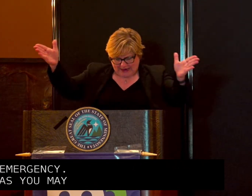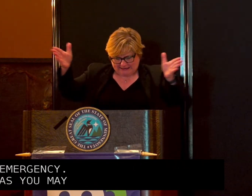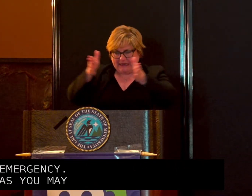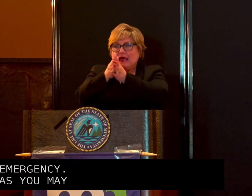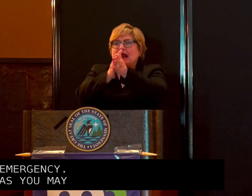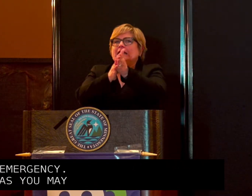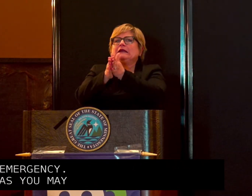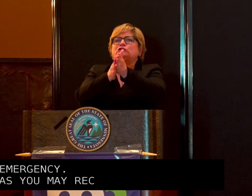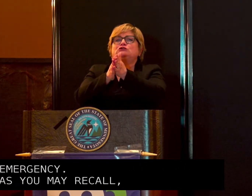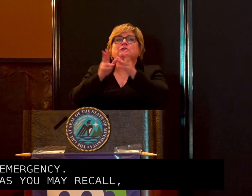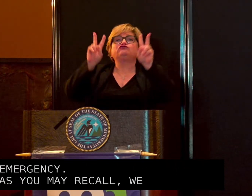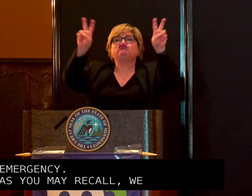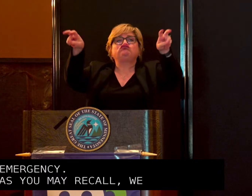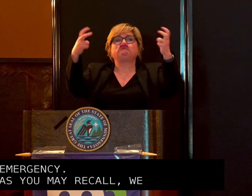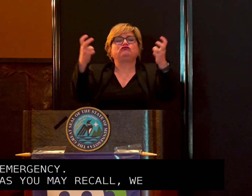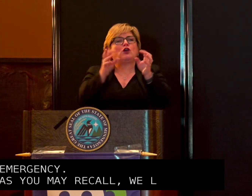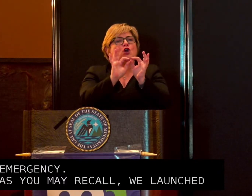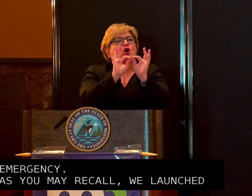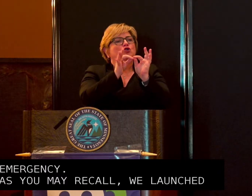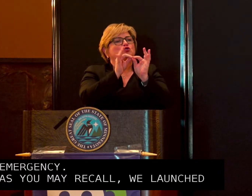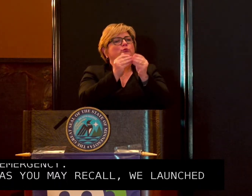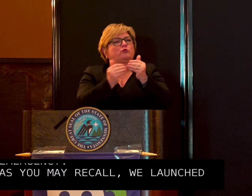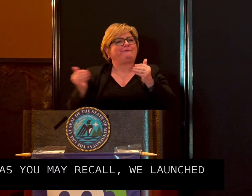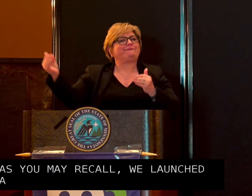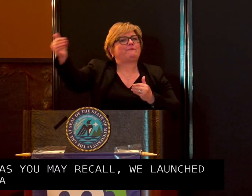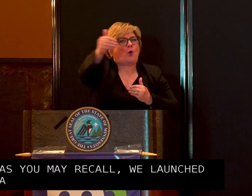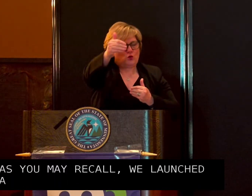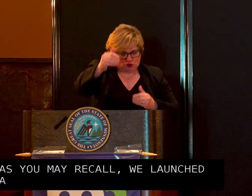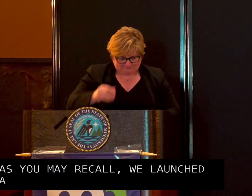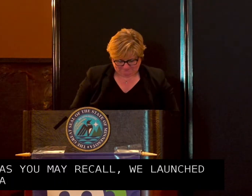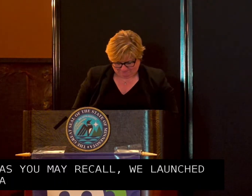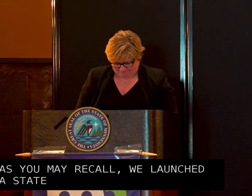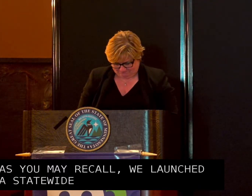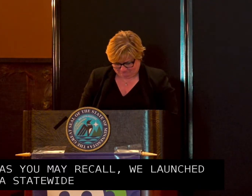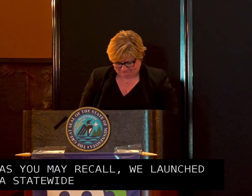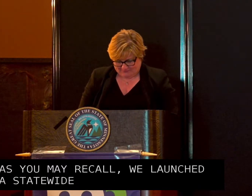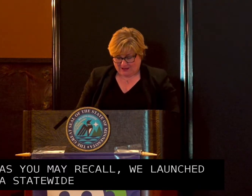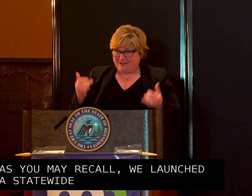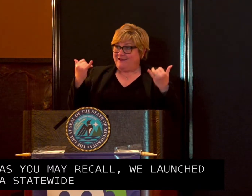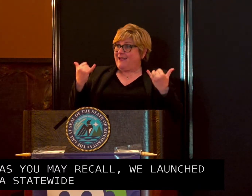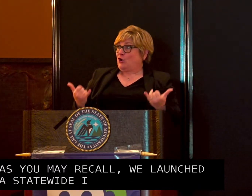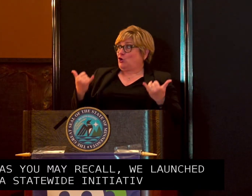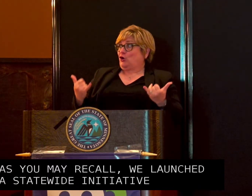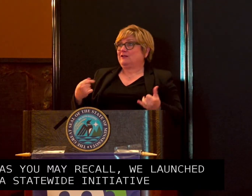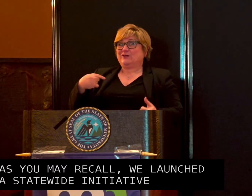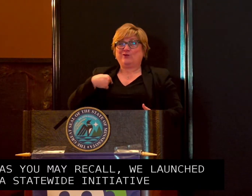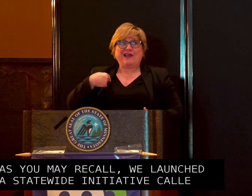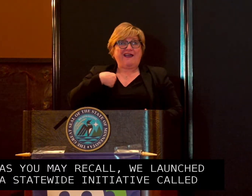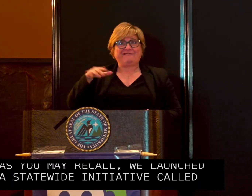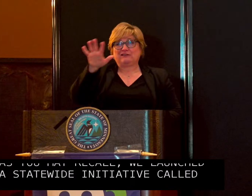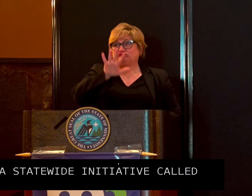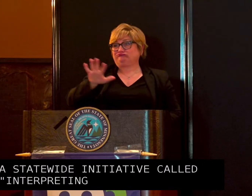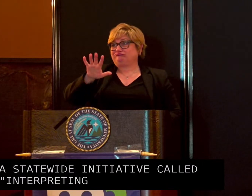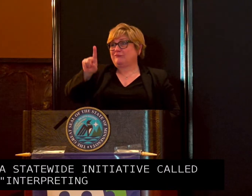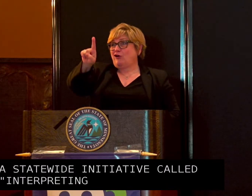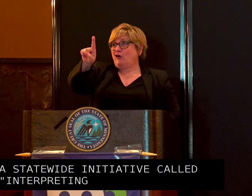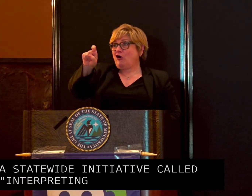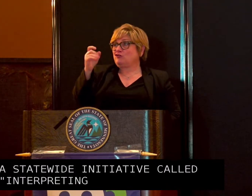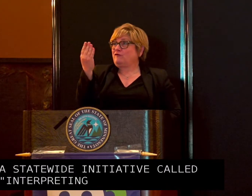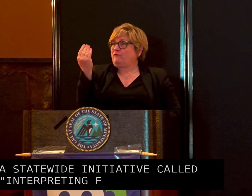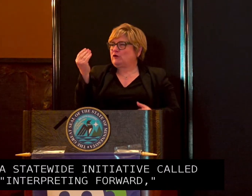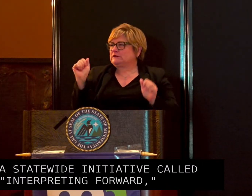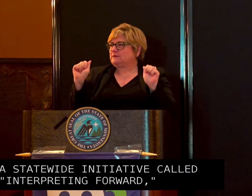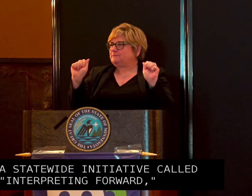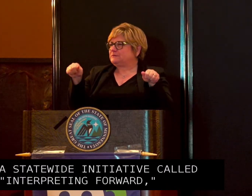we launched a statewide initiative called Interpreting Forward, And we currently